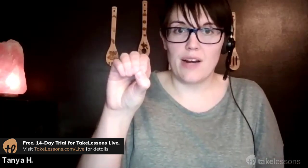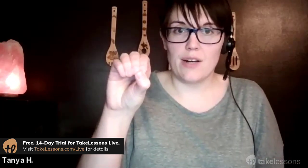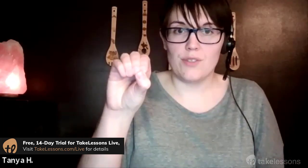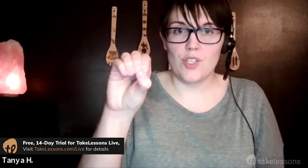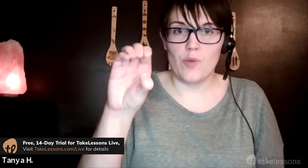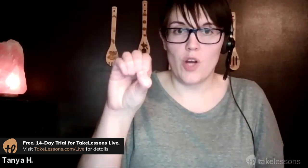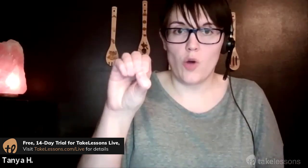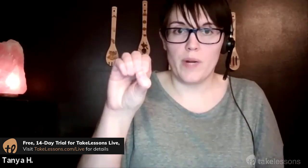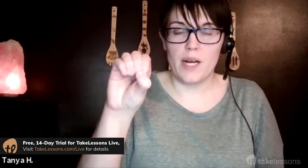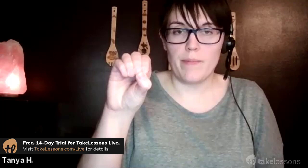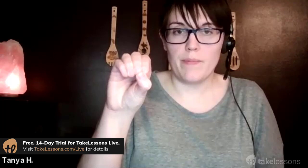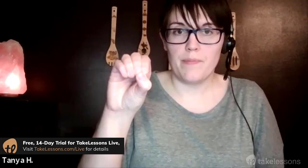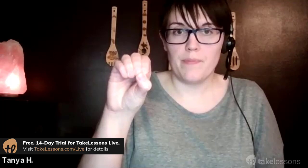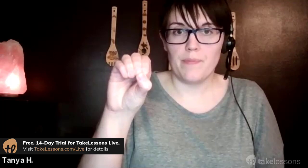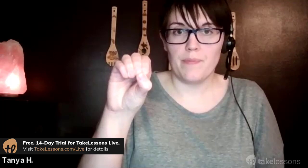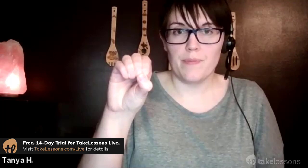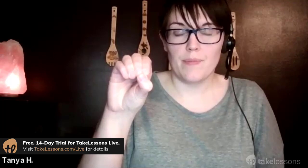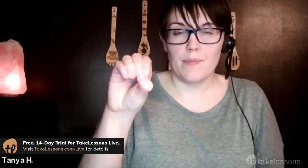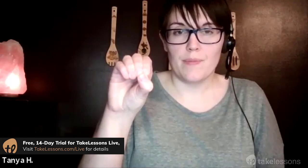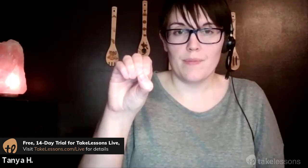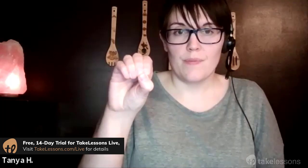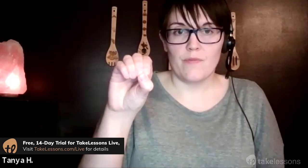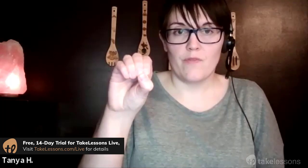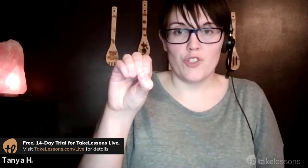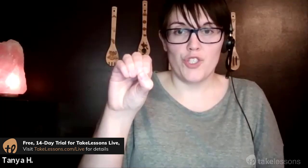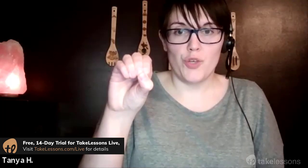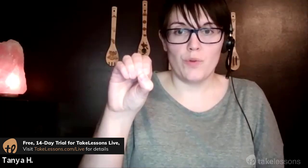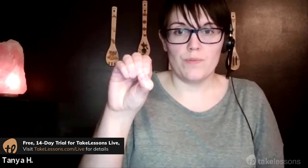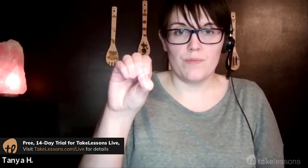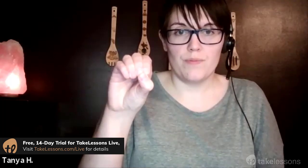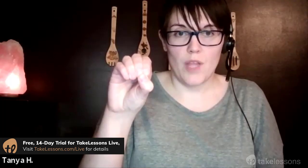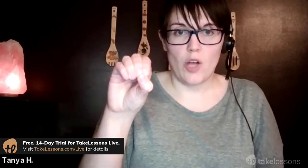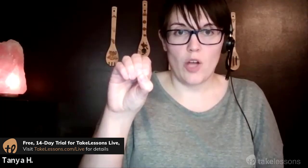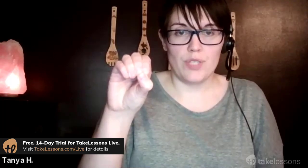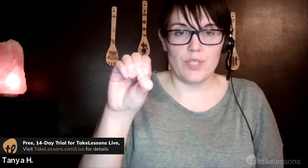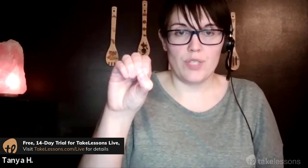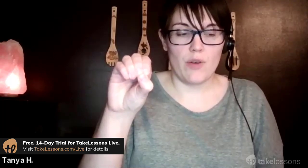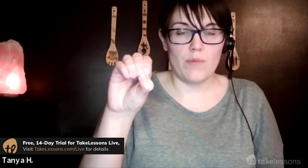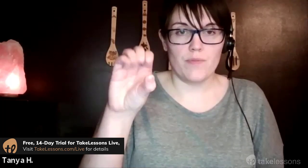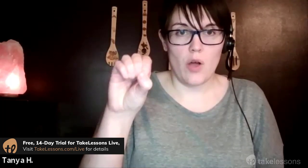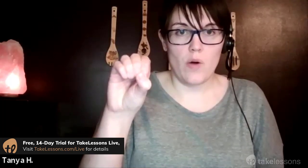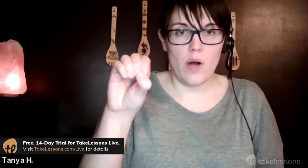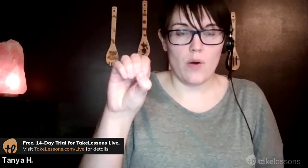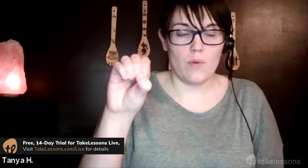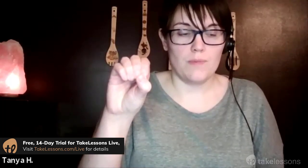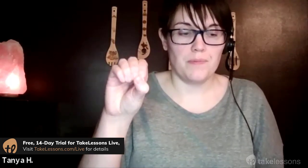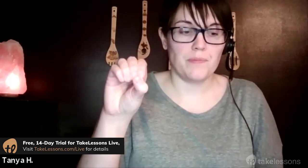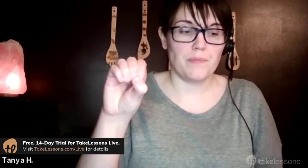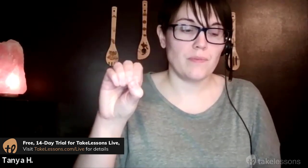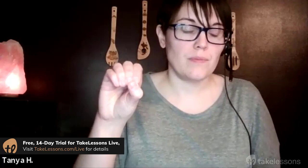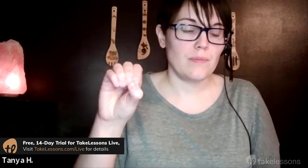so you would open it up for two O's in a row. O-O.